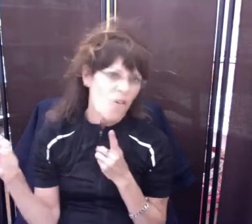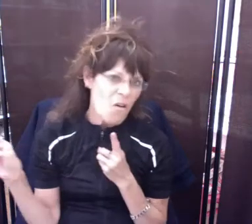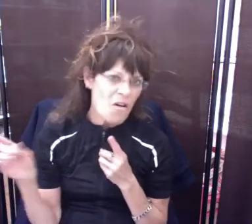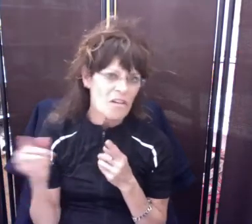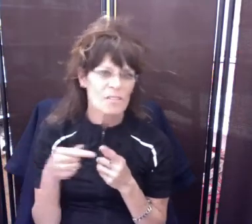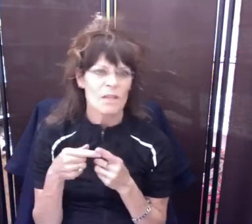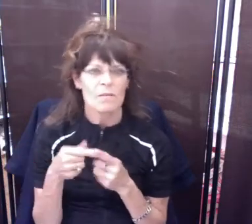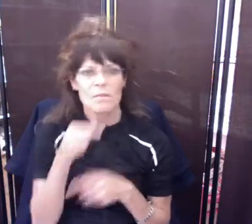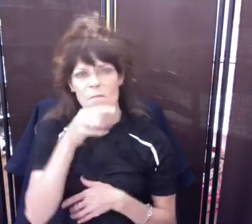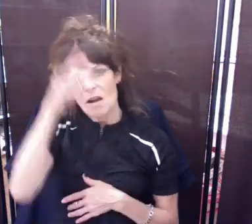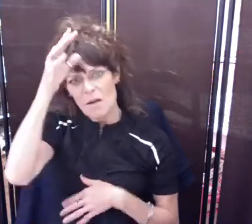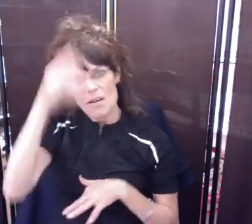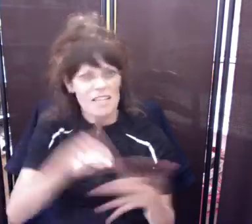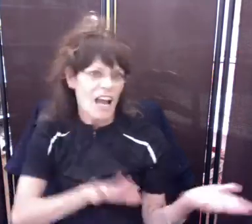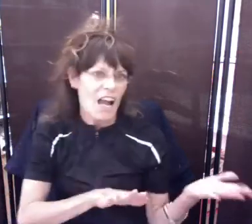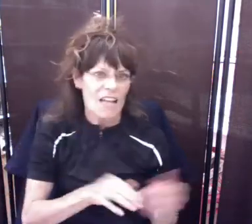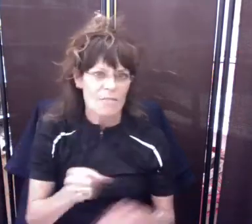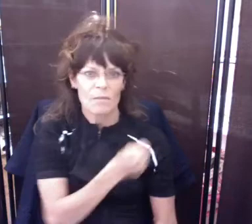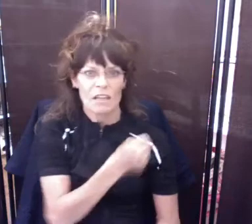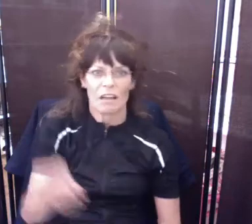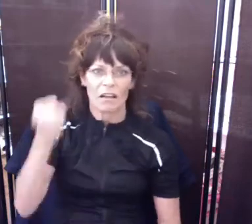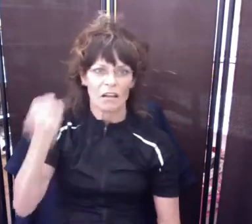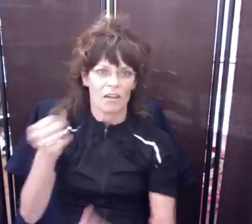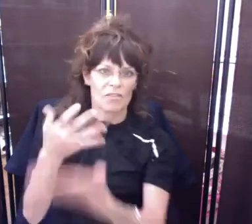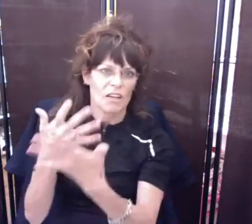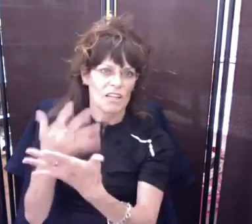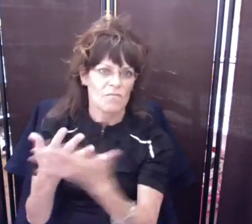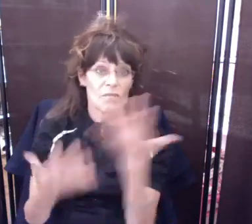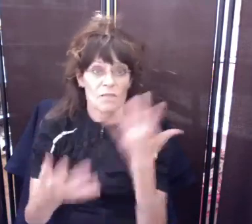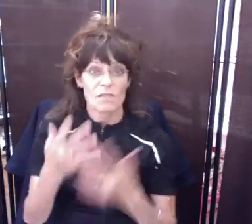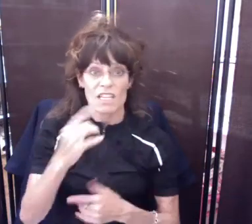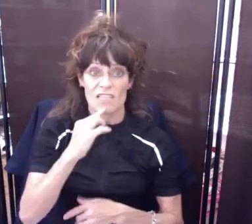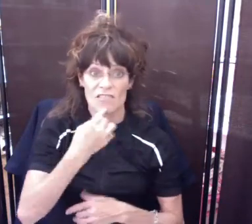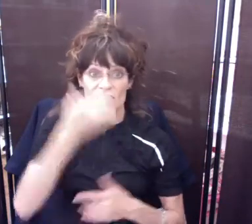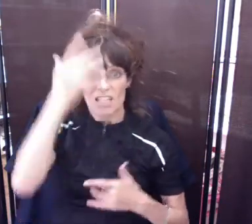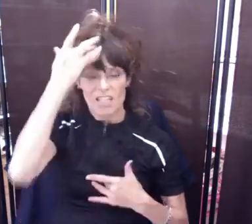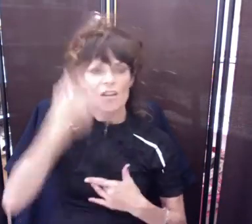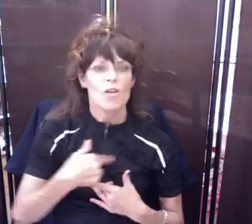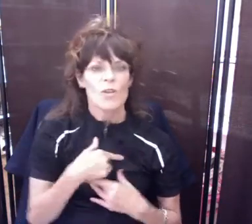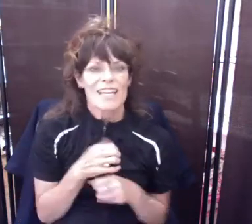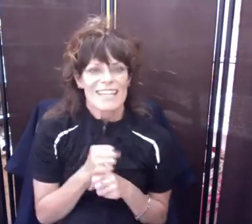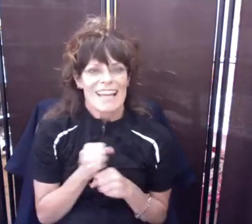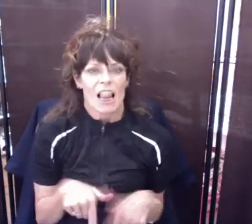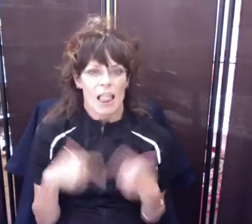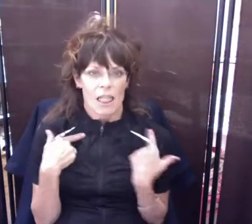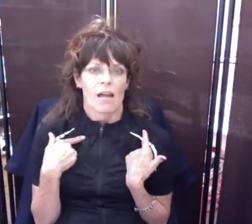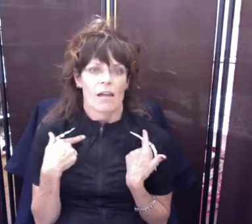be incarceration. It can be real serious illness. We get lifed. And what happened to me was I was about a